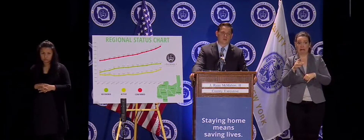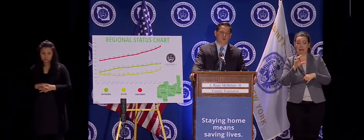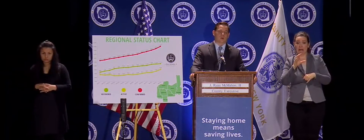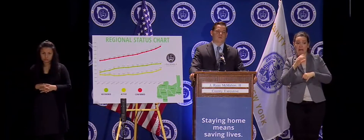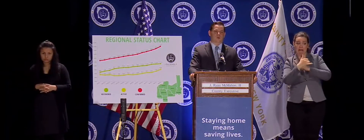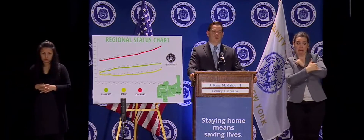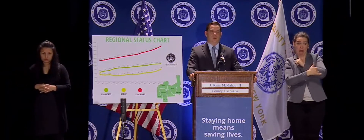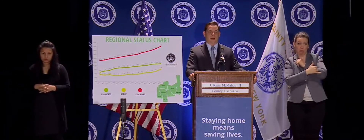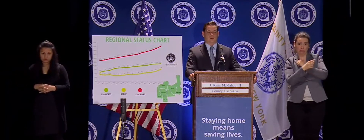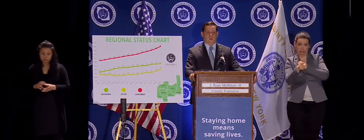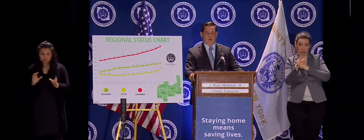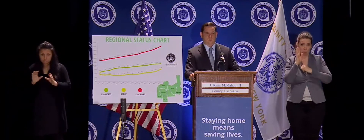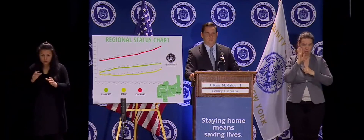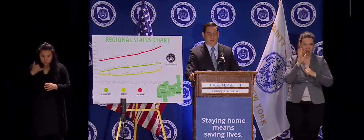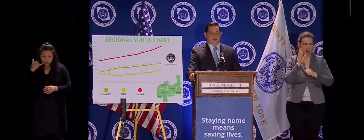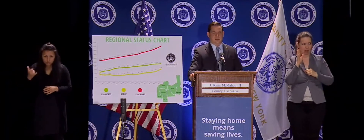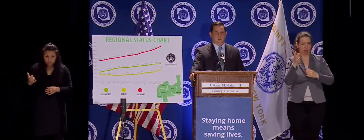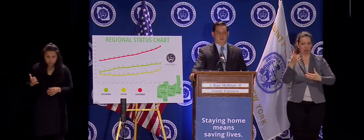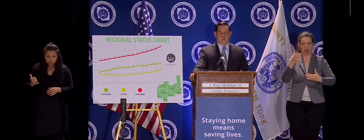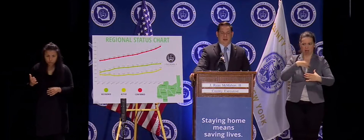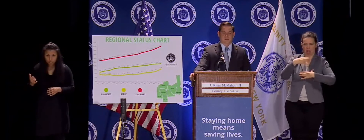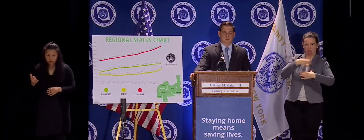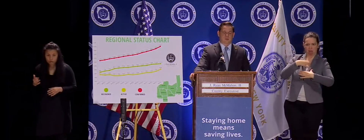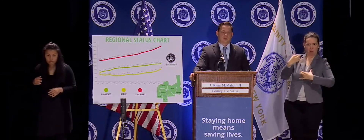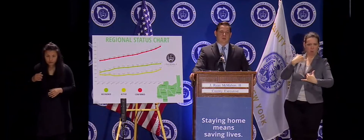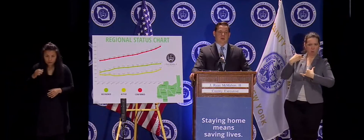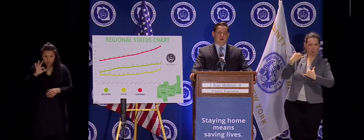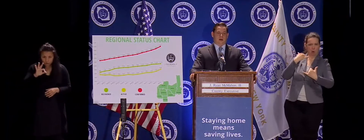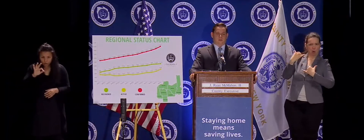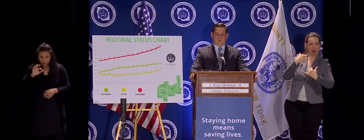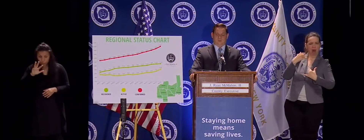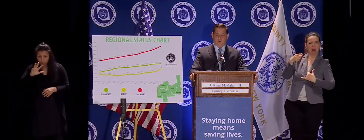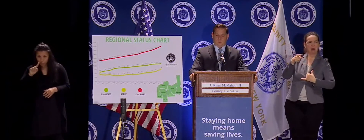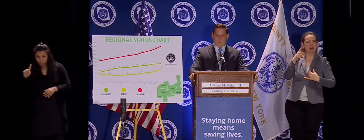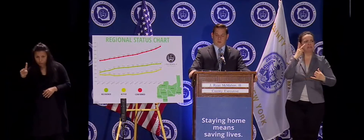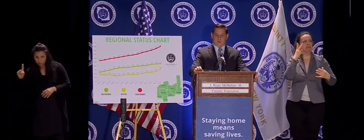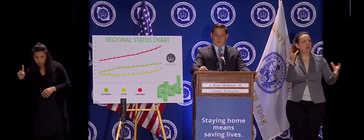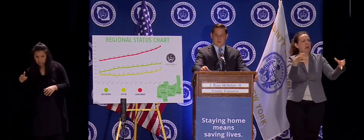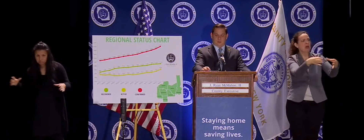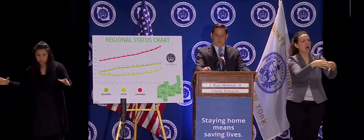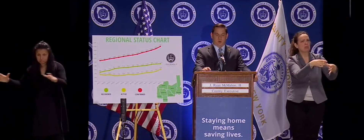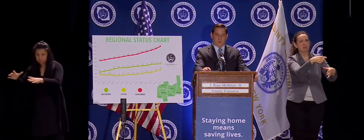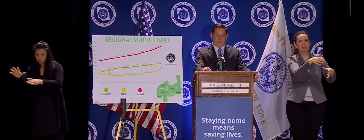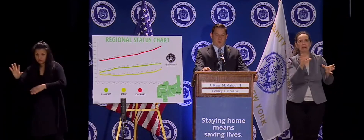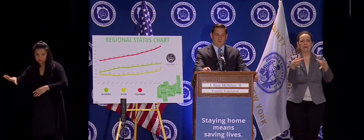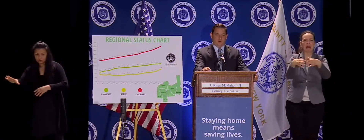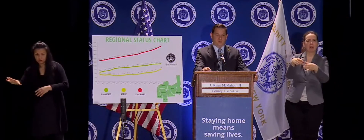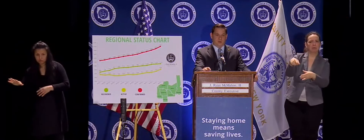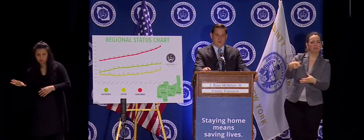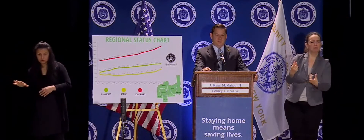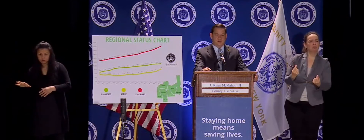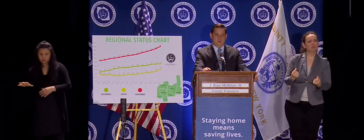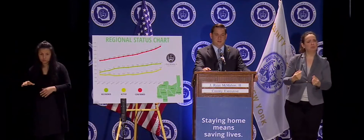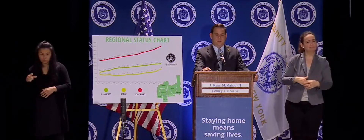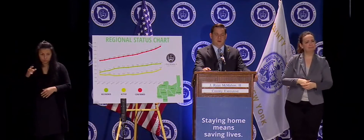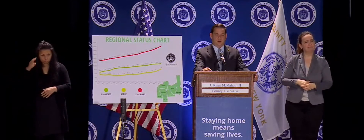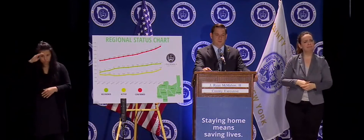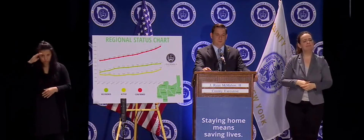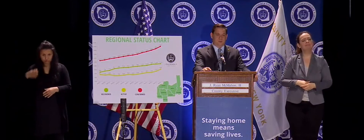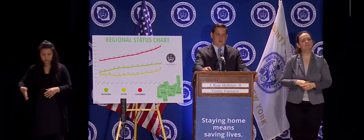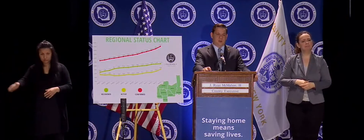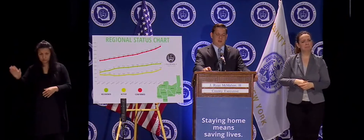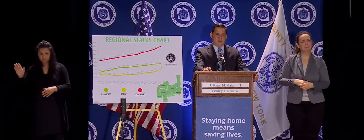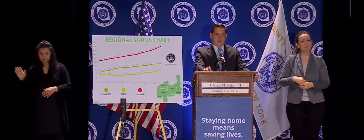Well, so if you call 911, we've dedicated a response for the appropriate law enforcement agency to get the